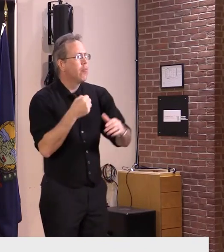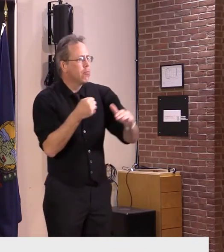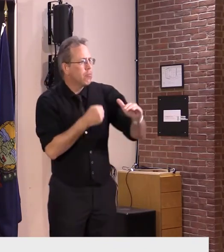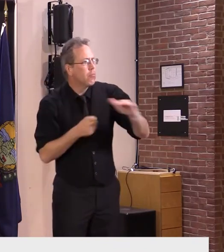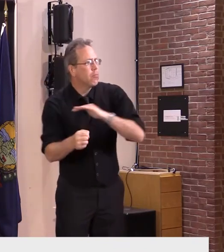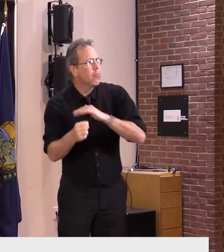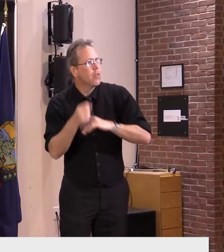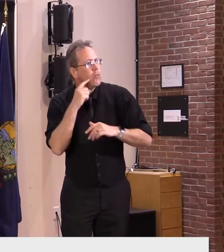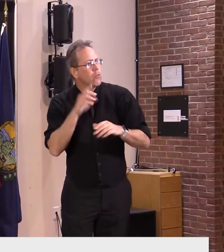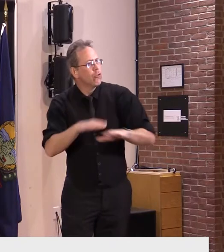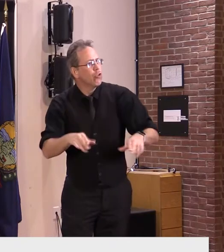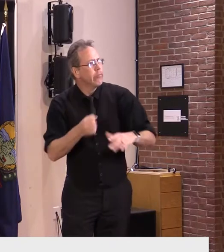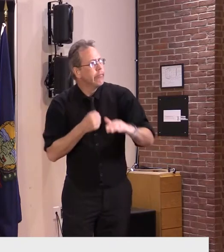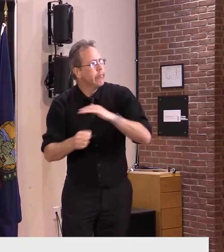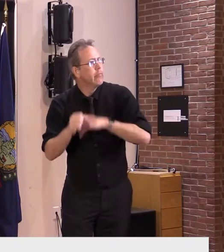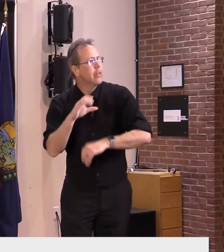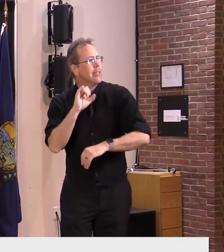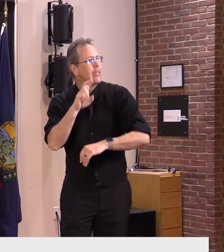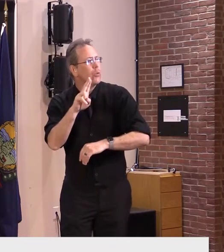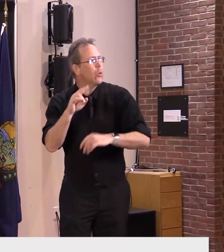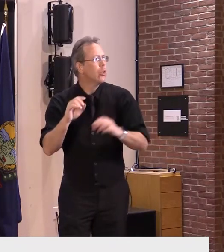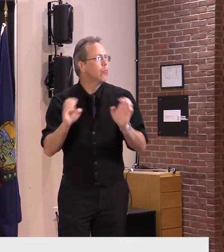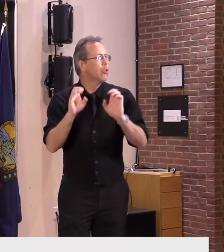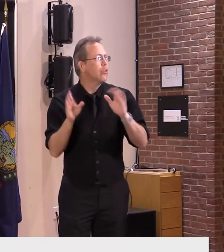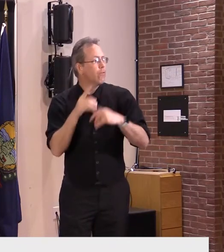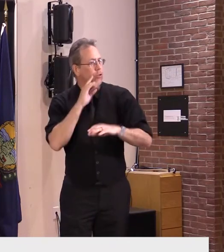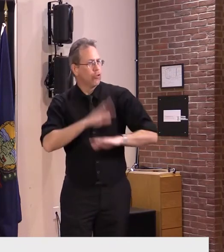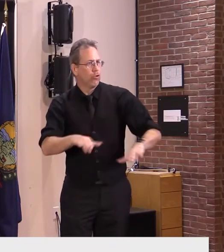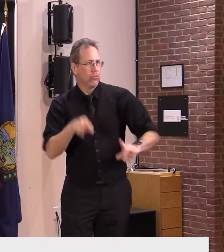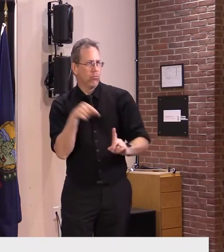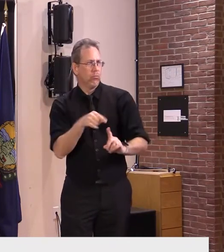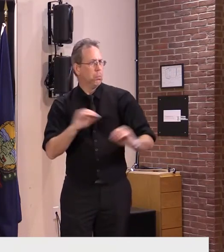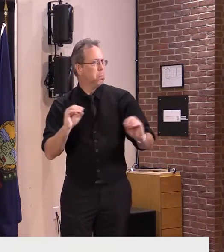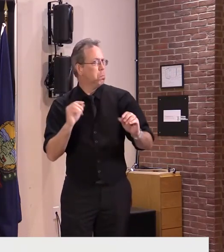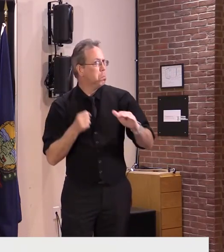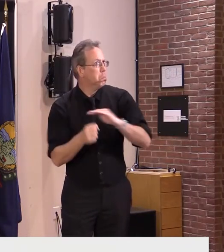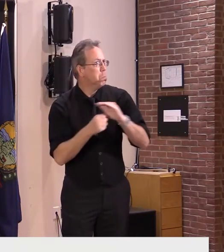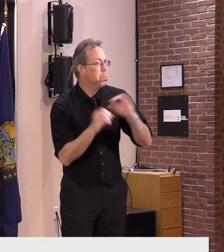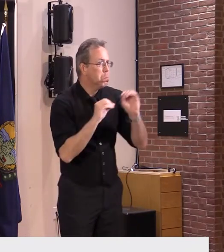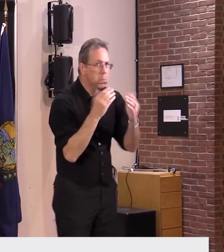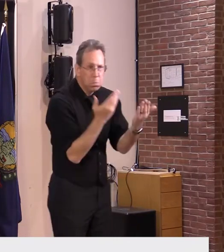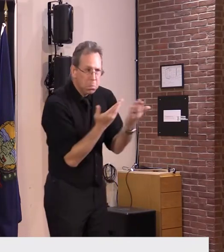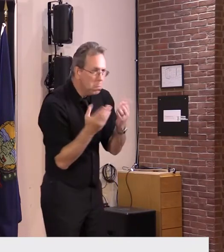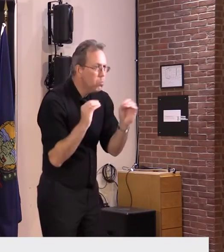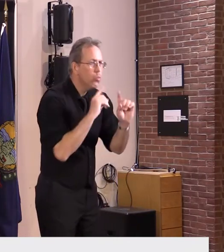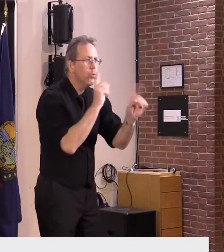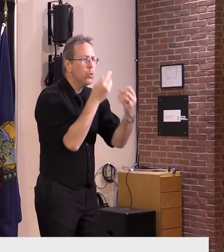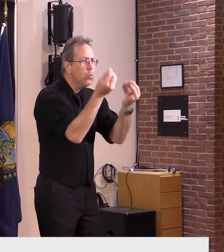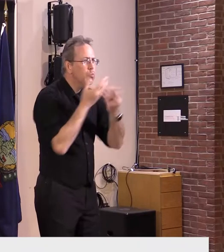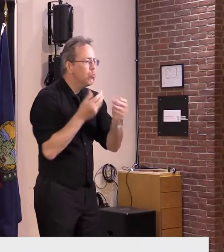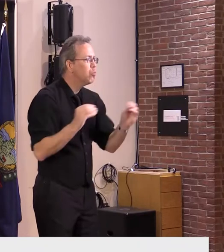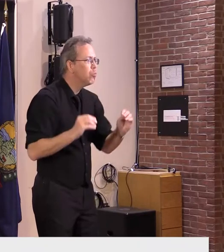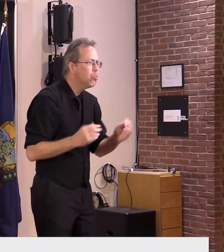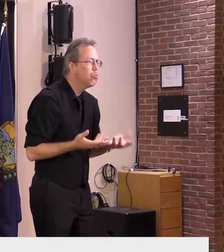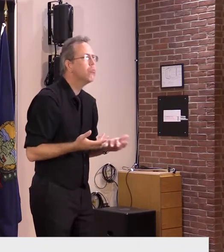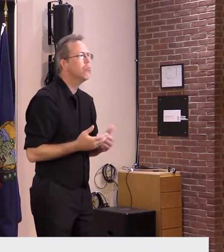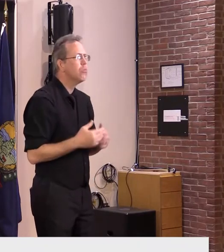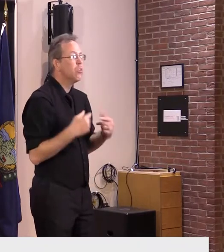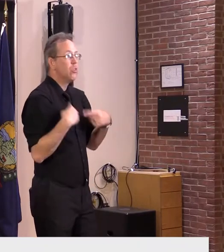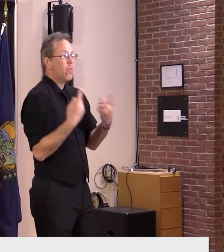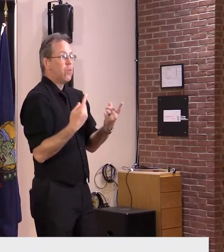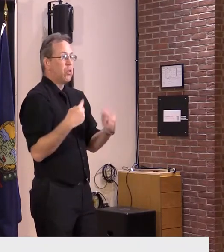of pediatric age for many months this year since Omicron has been